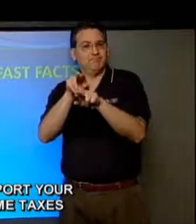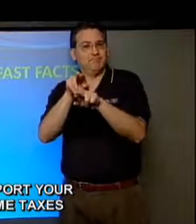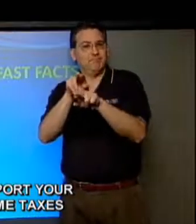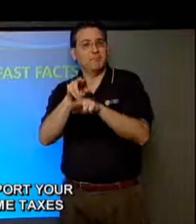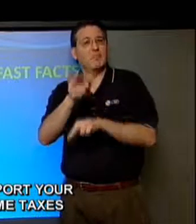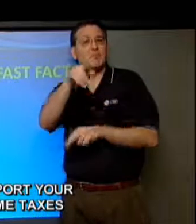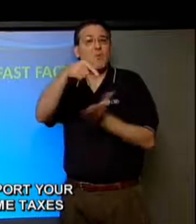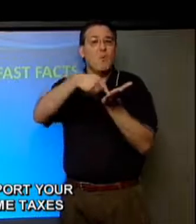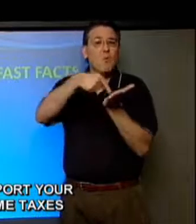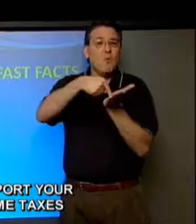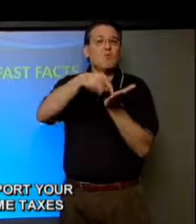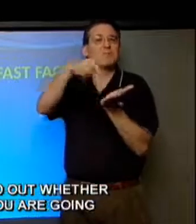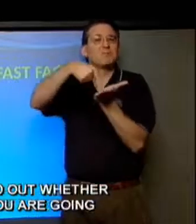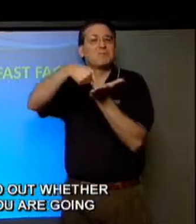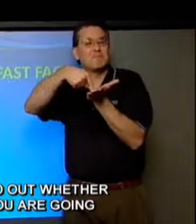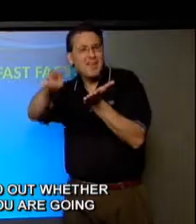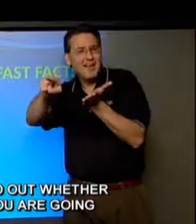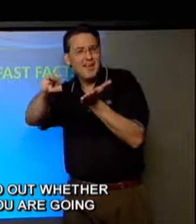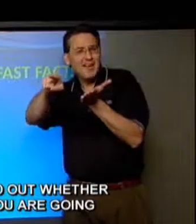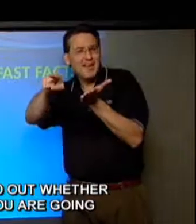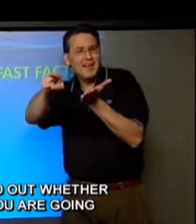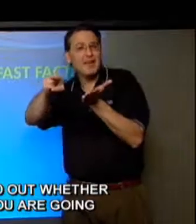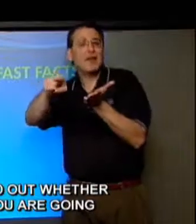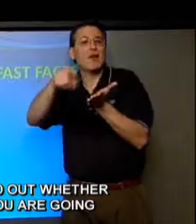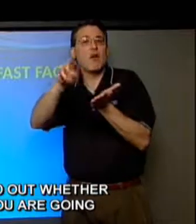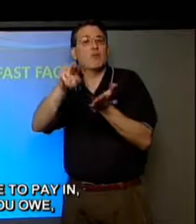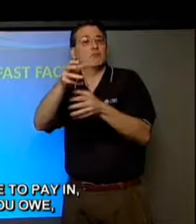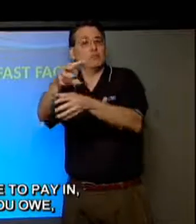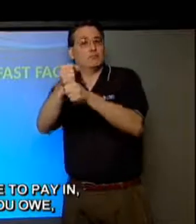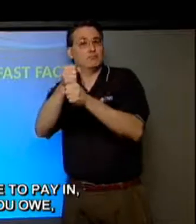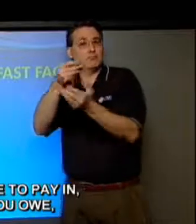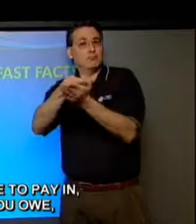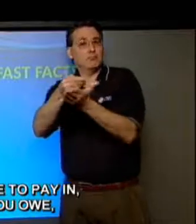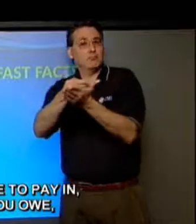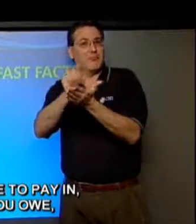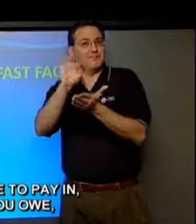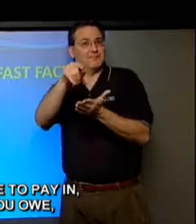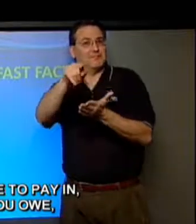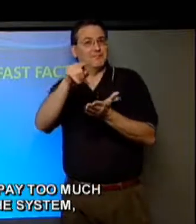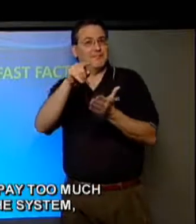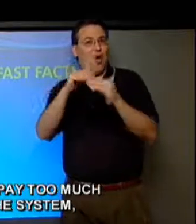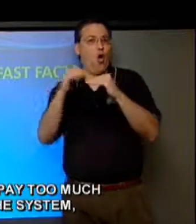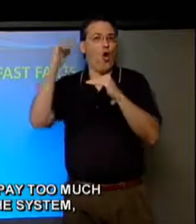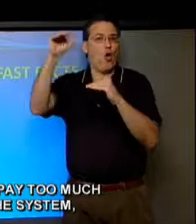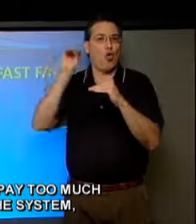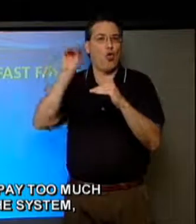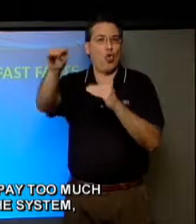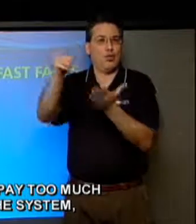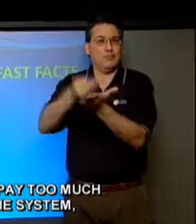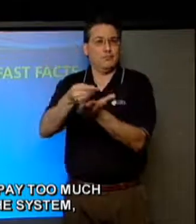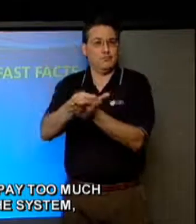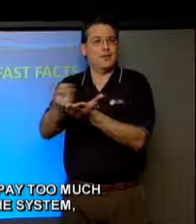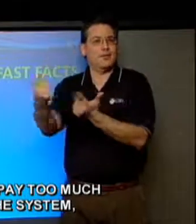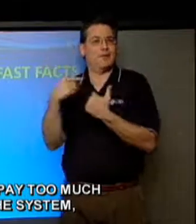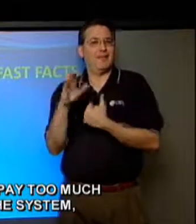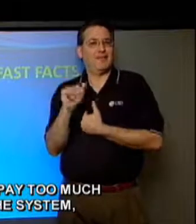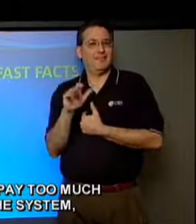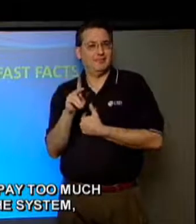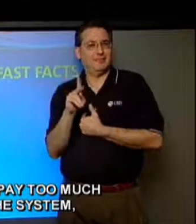income taxes, and to find out whether or not you're going to have to pay in if you owe, or if you've paid too much into the system, whether or